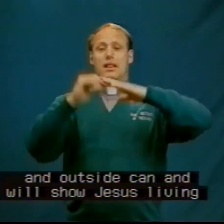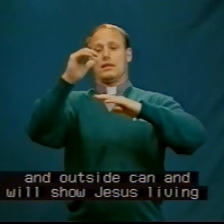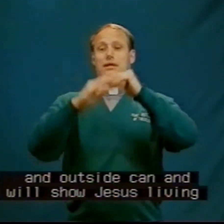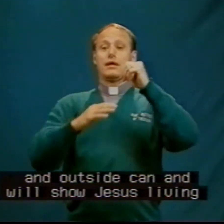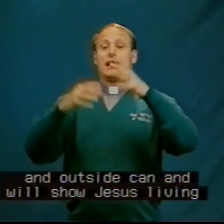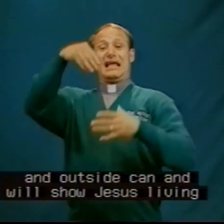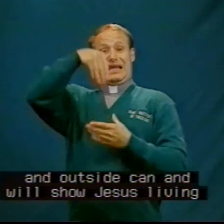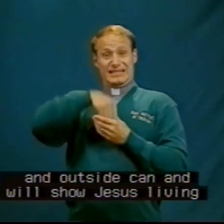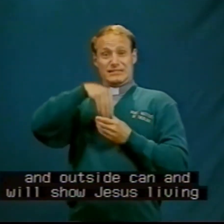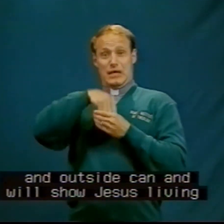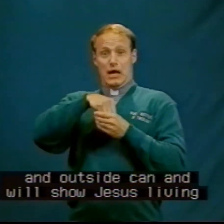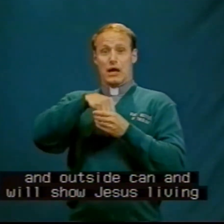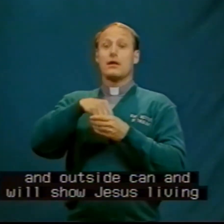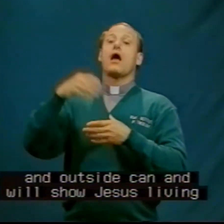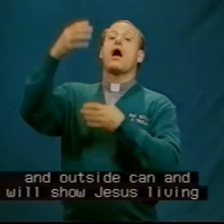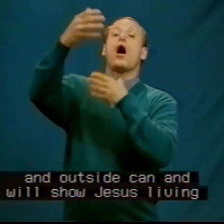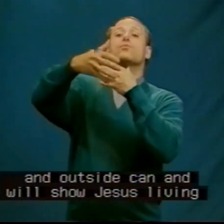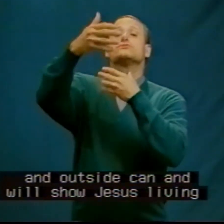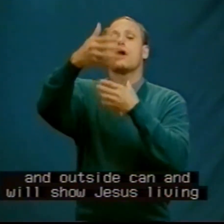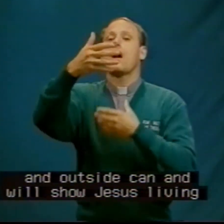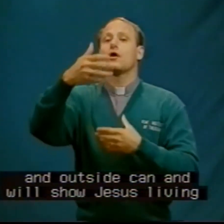outside can have and will show Jesus living.